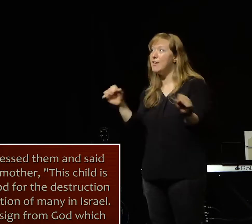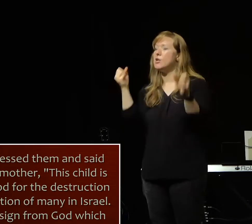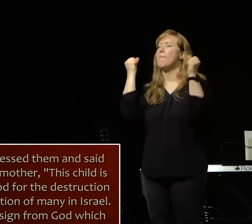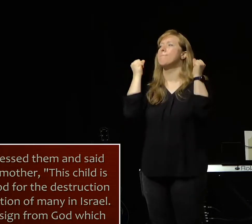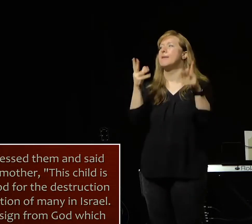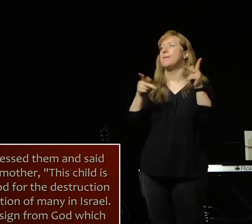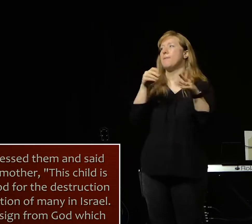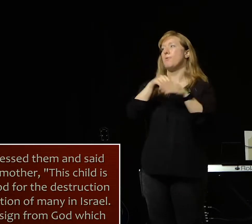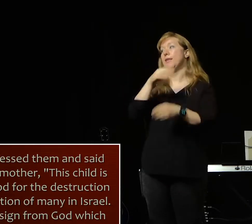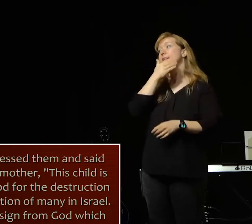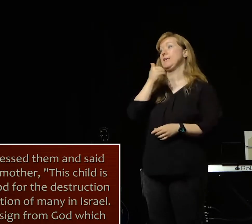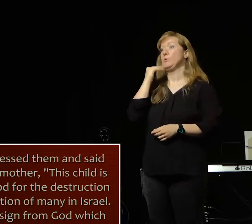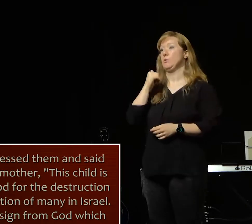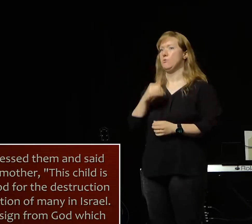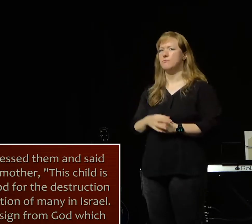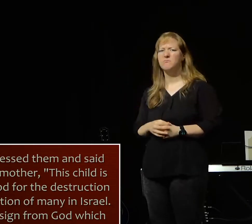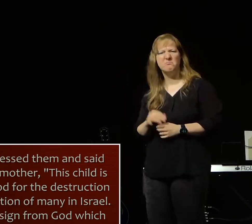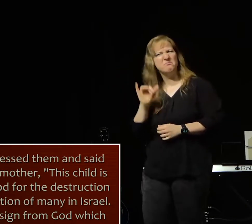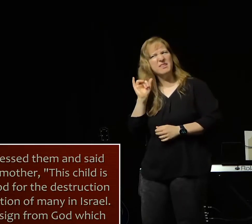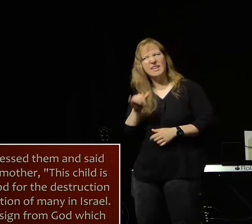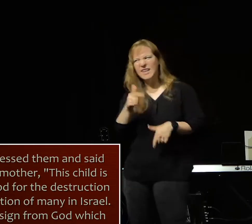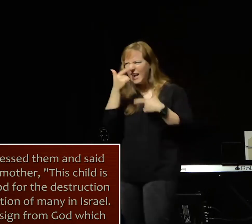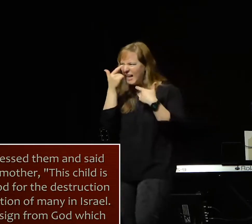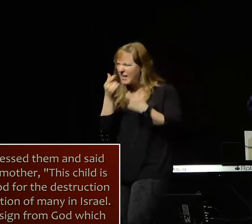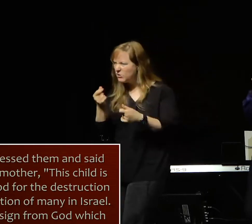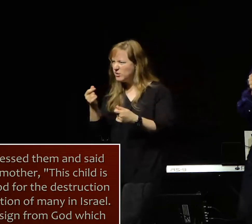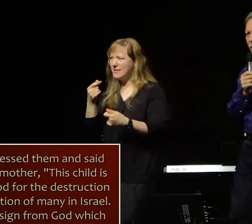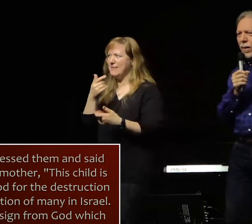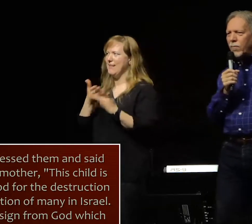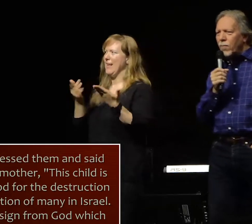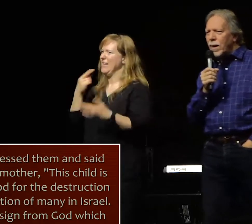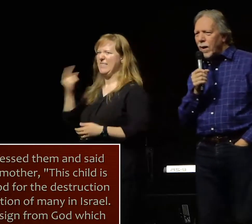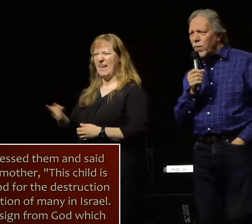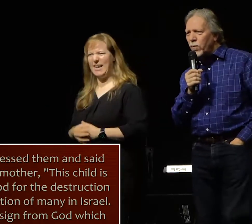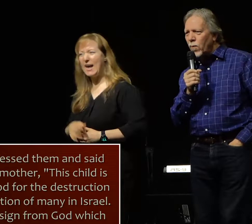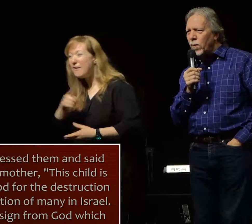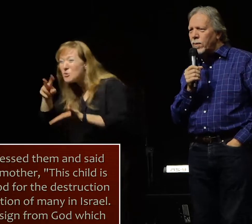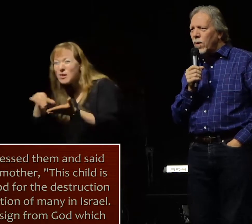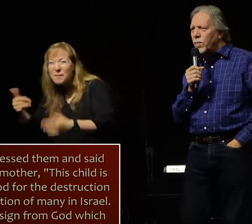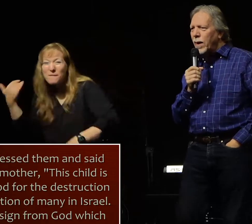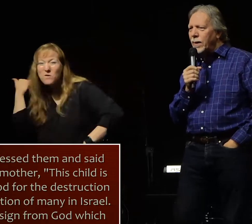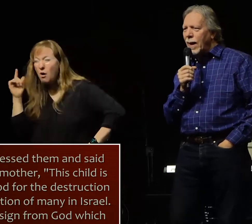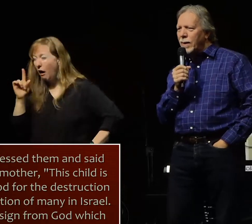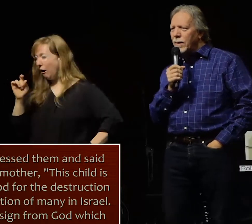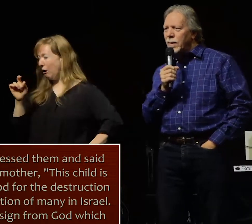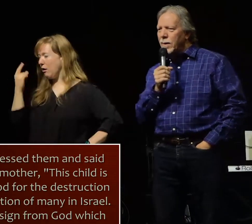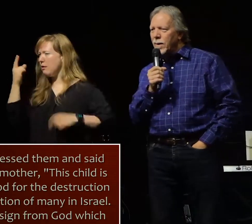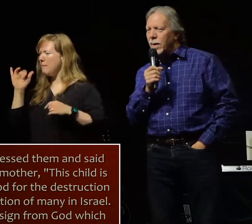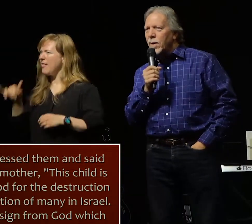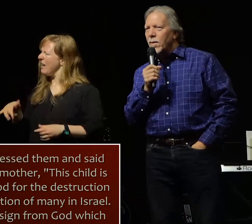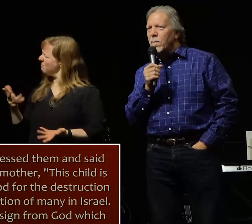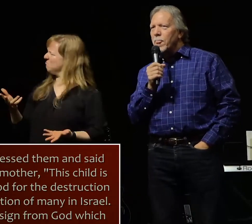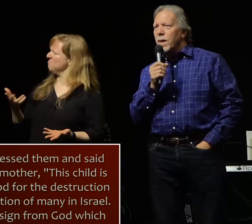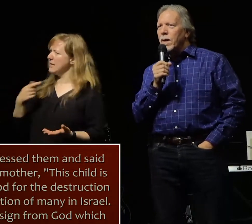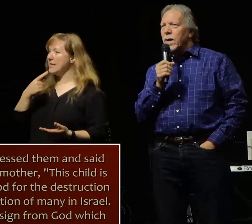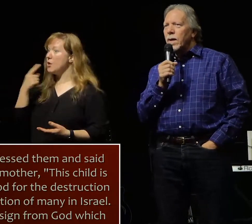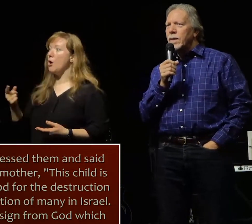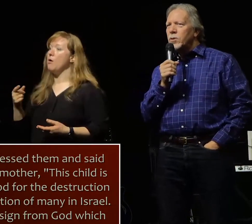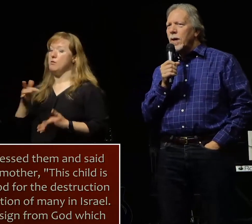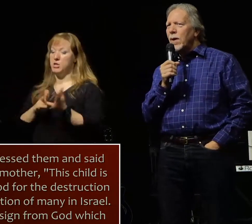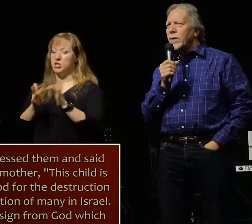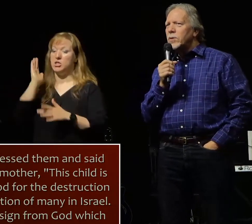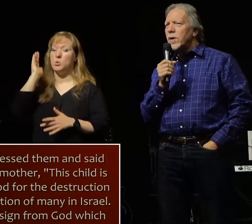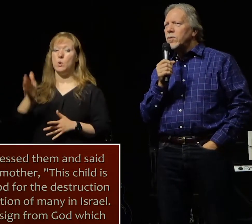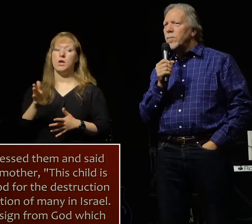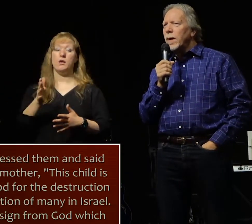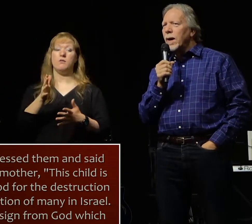Israel. That's an interesting statement, isn't it? You ever read that before or thought about that? This